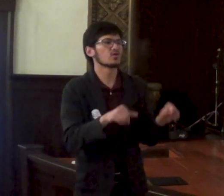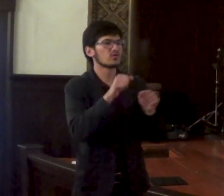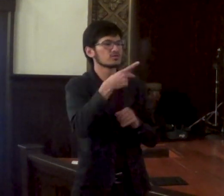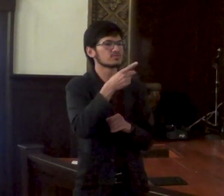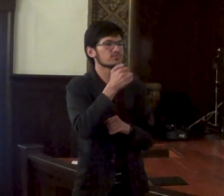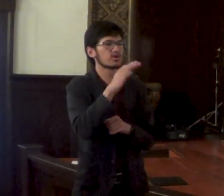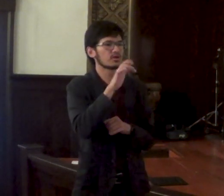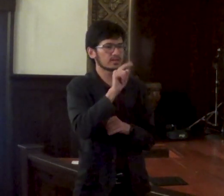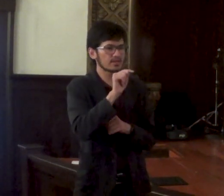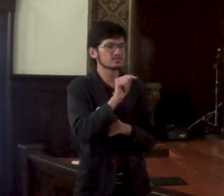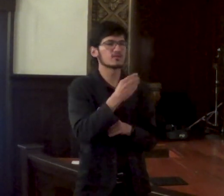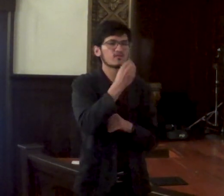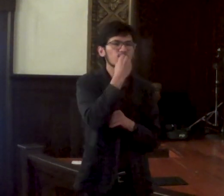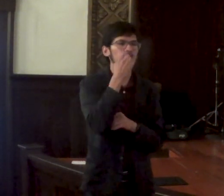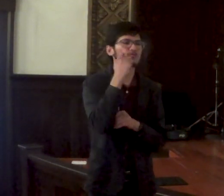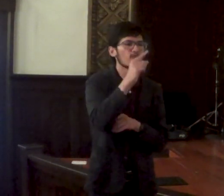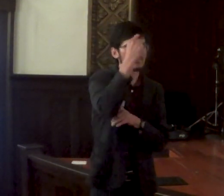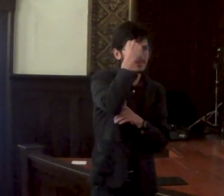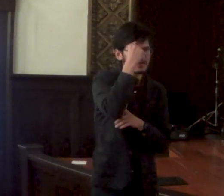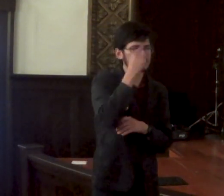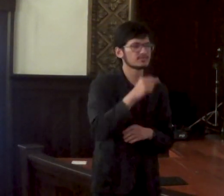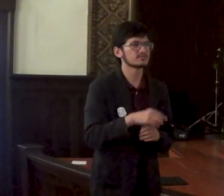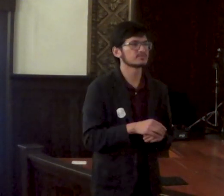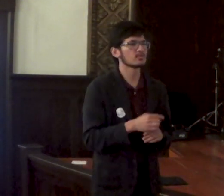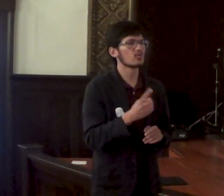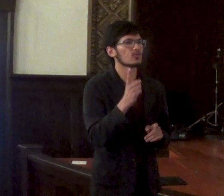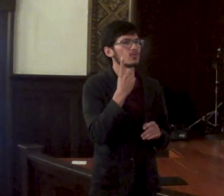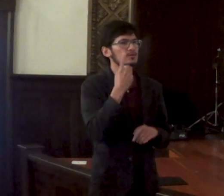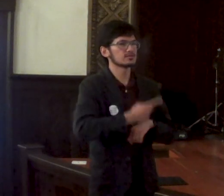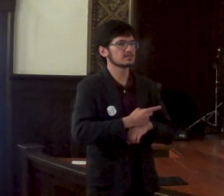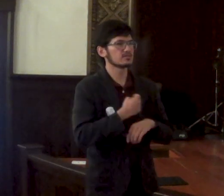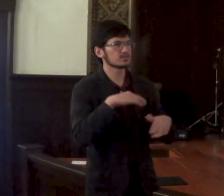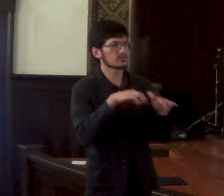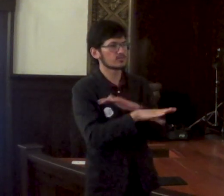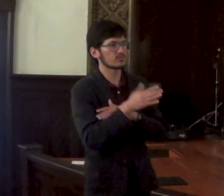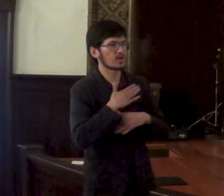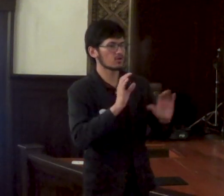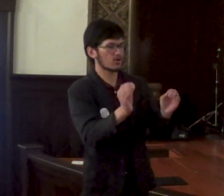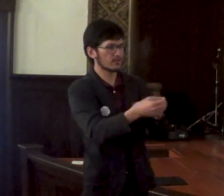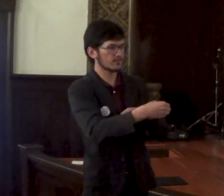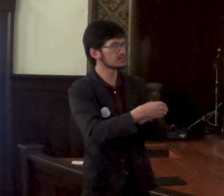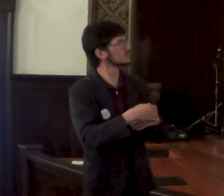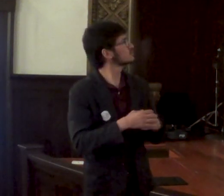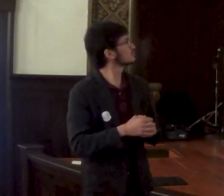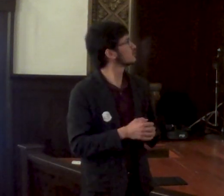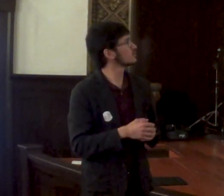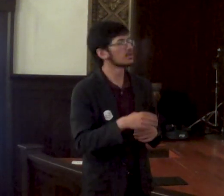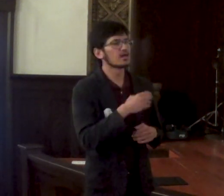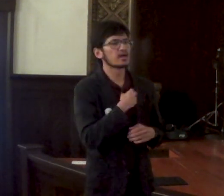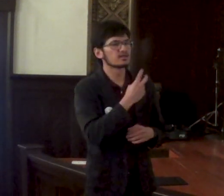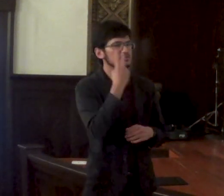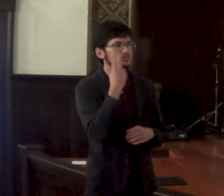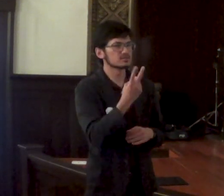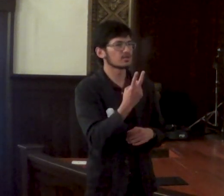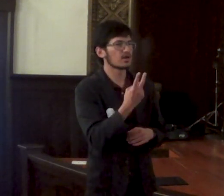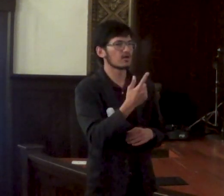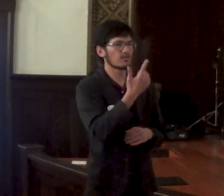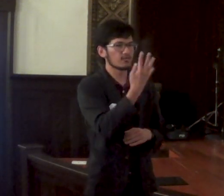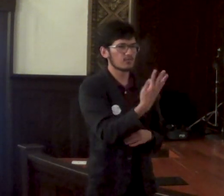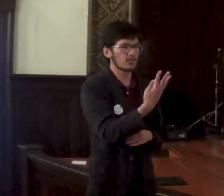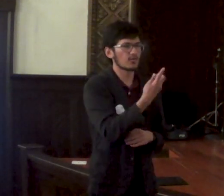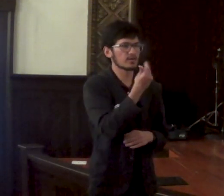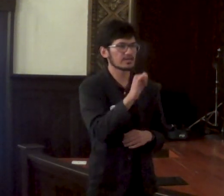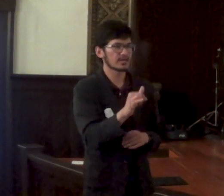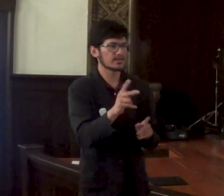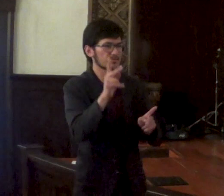Thought. I once walked into my cubicle office admin section and saw four gays reading